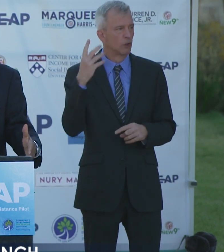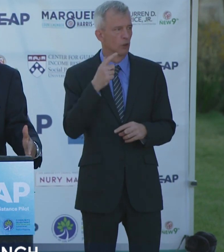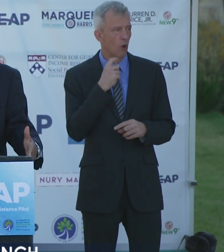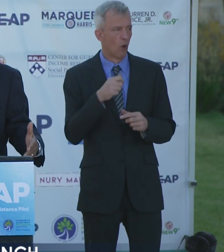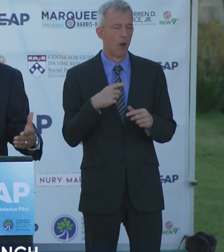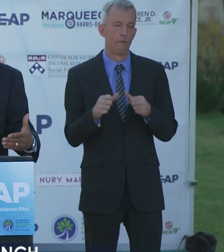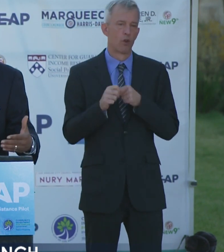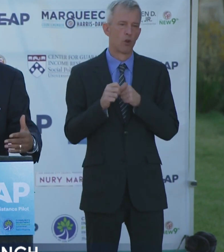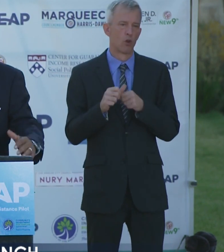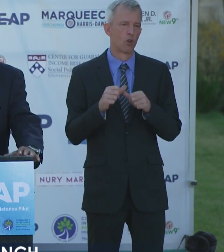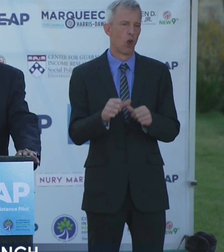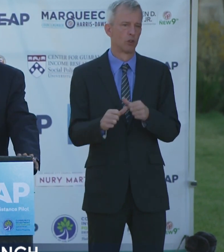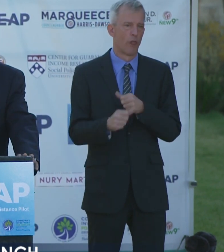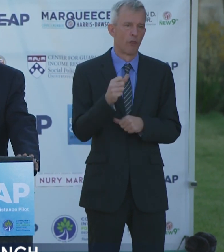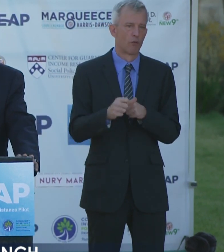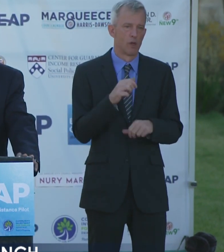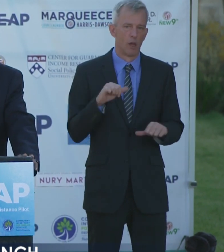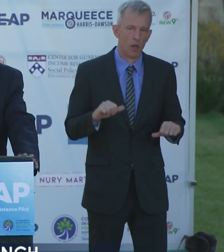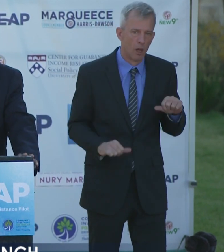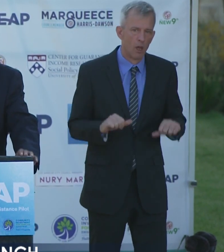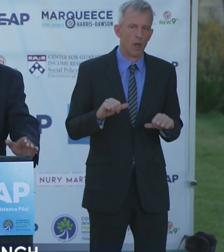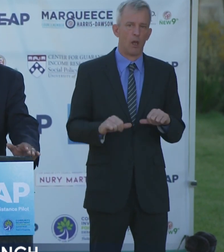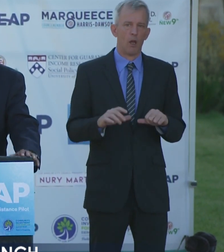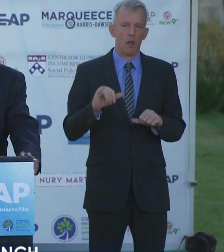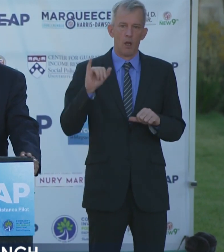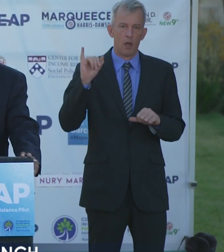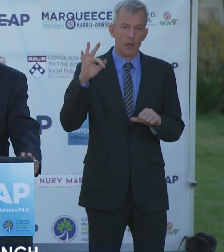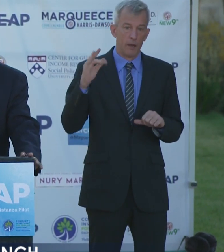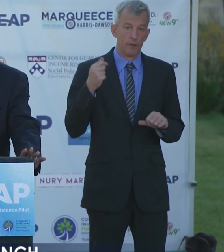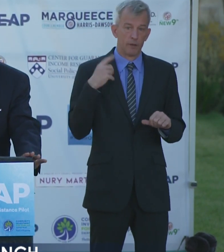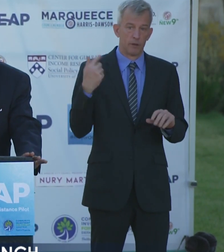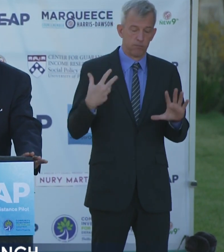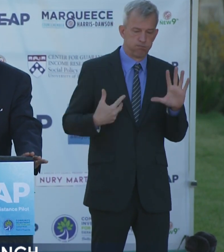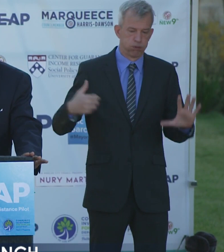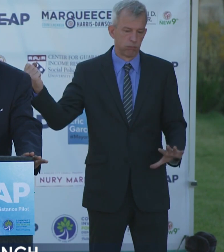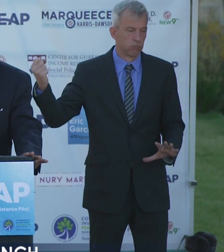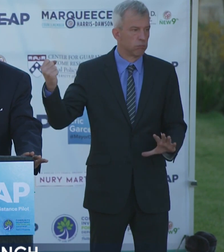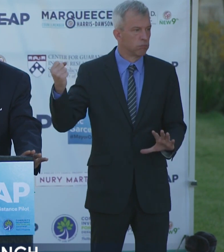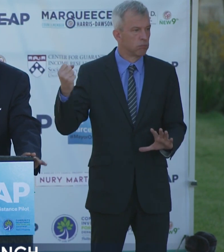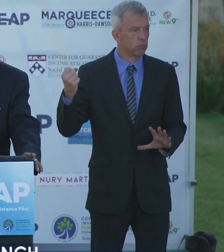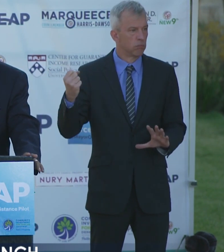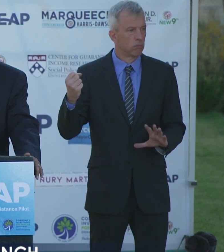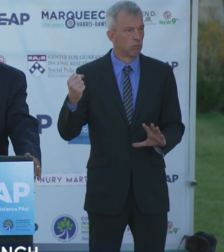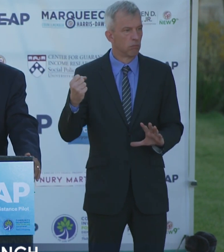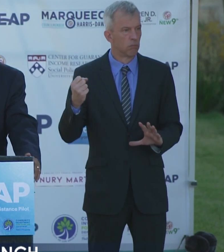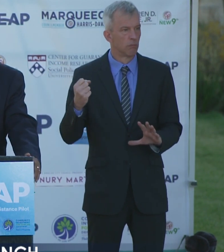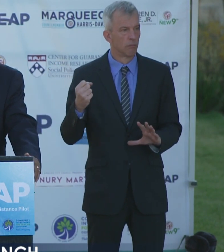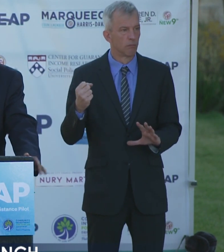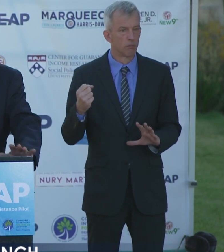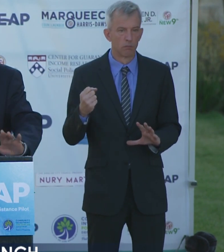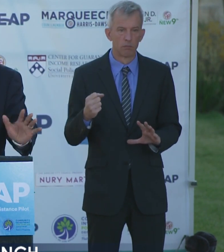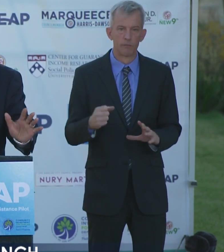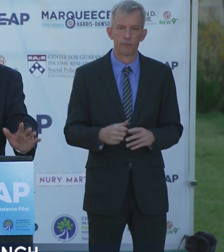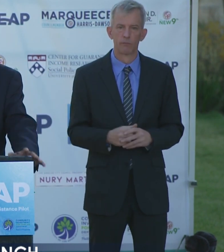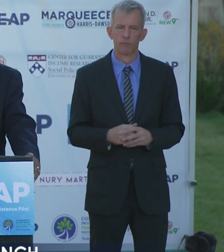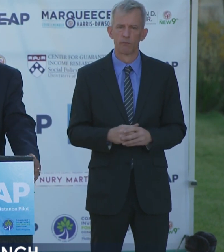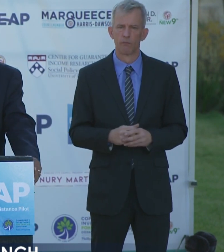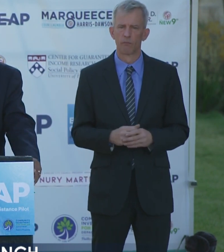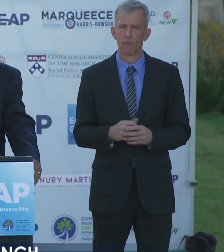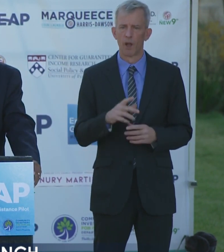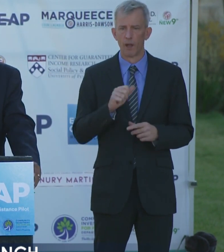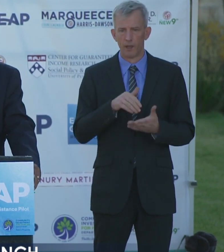threat of uncertainty on whether they'll be separated from a primary breadwinner. With the median